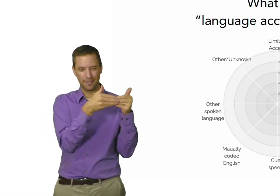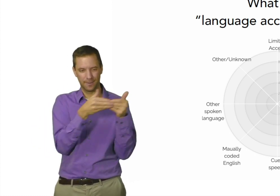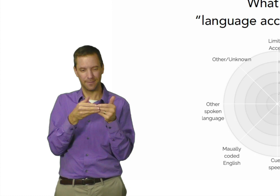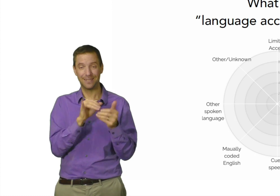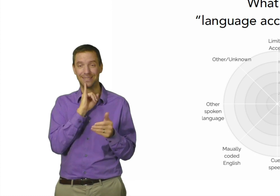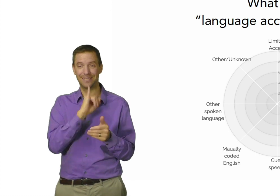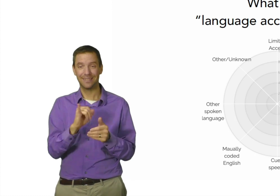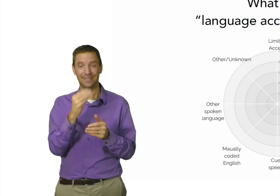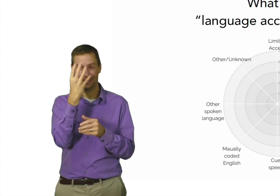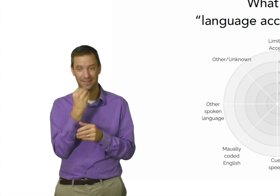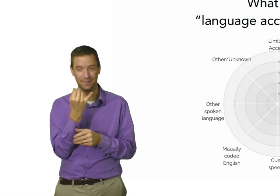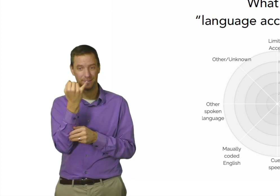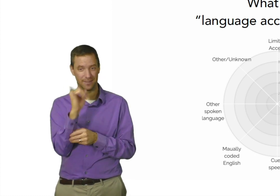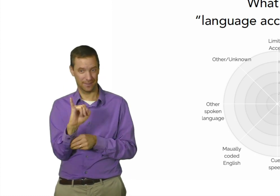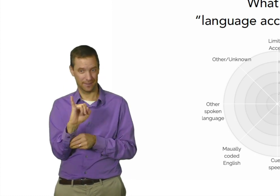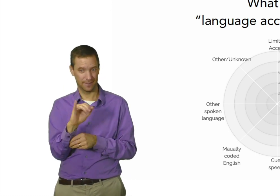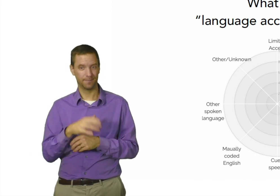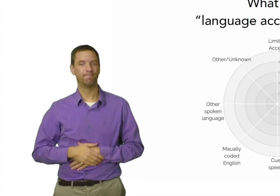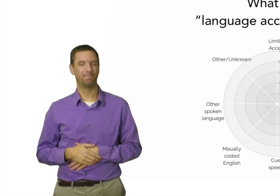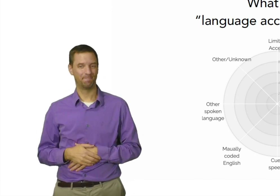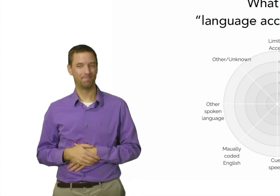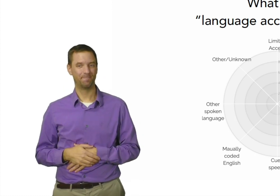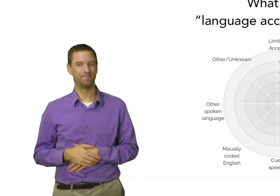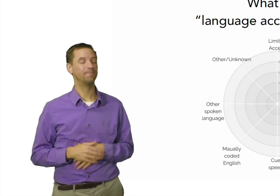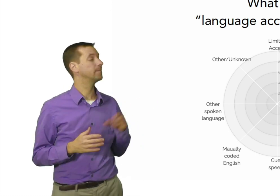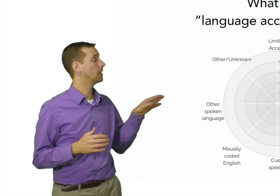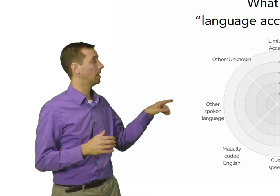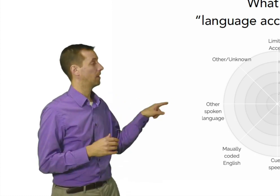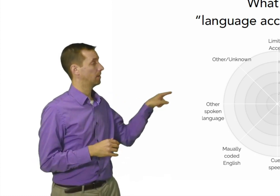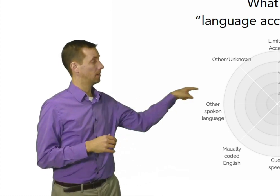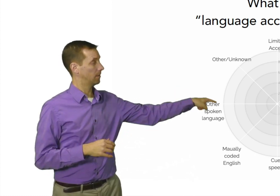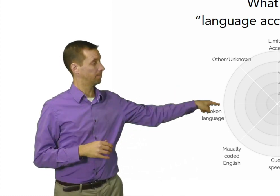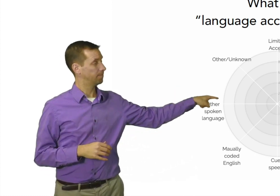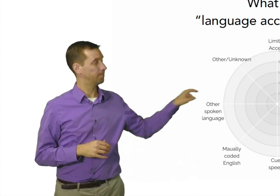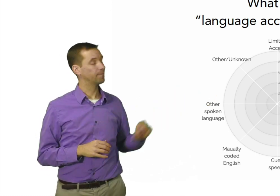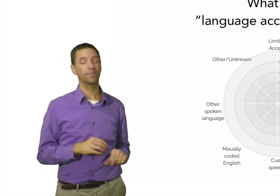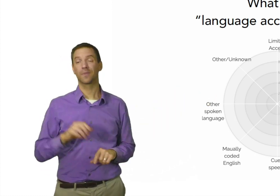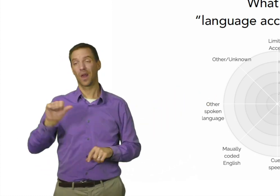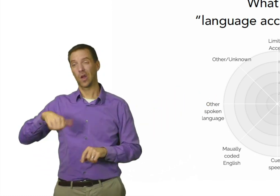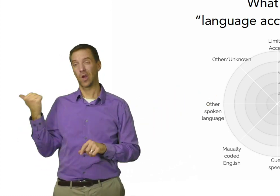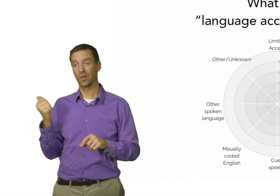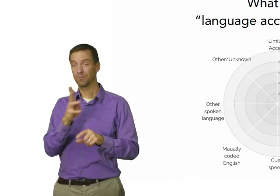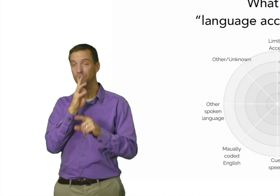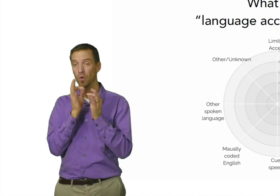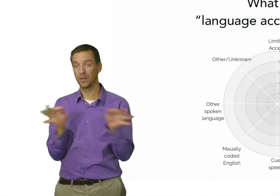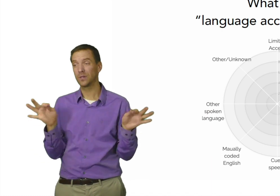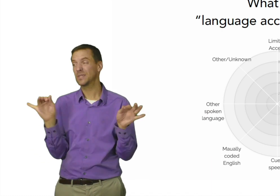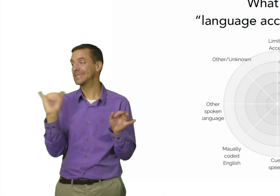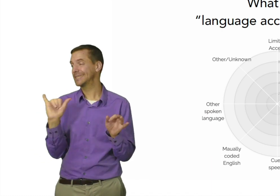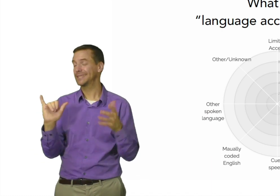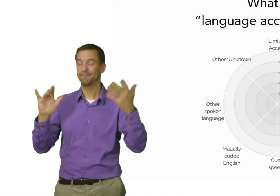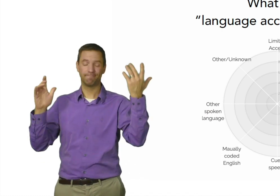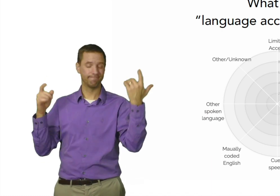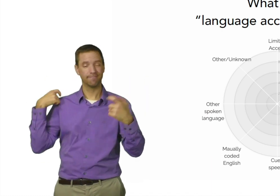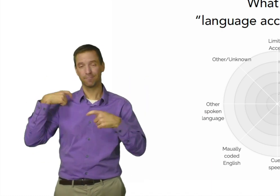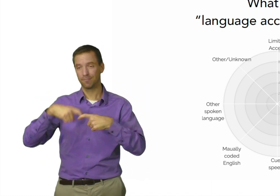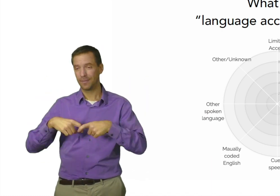strictly. For example, the baby is sleeping. We have another category for other